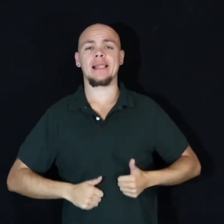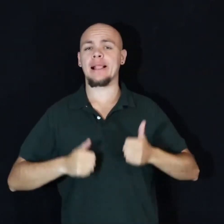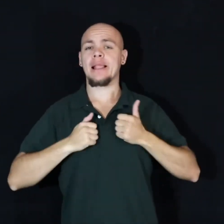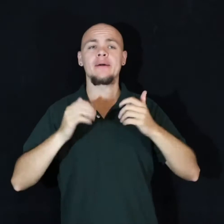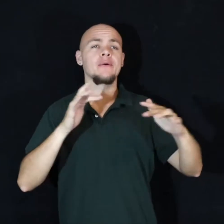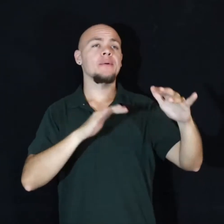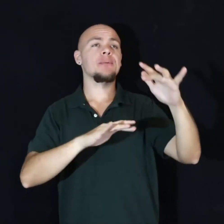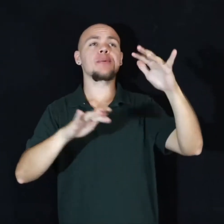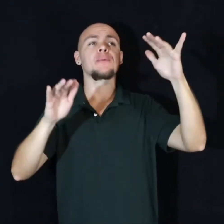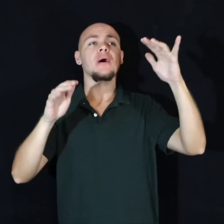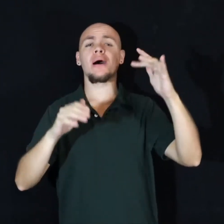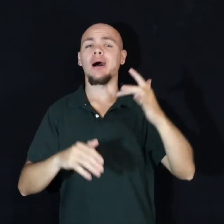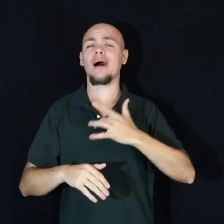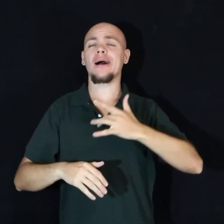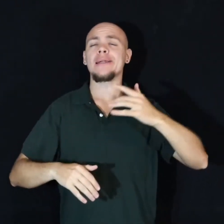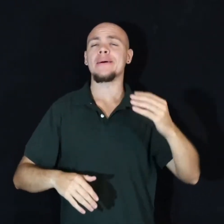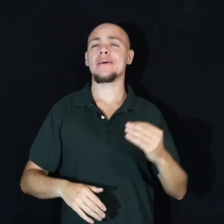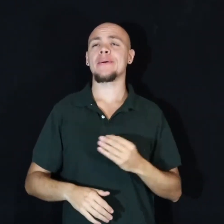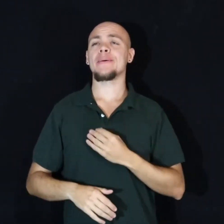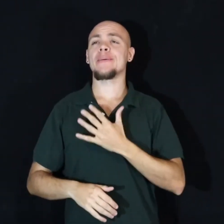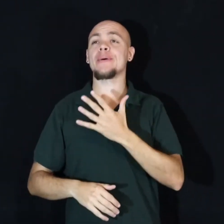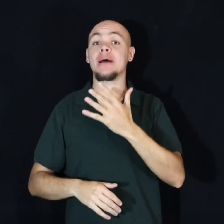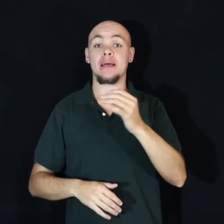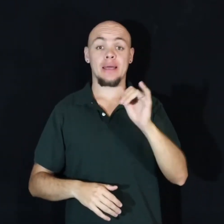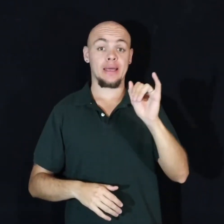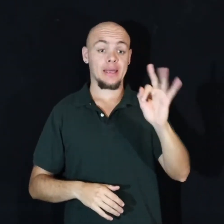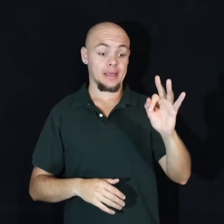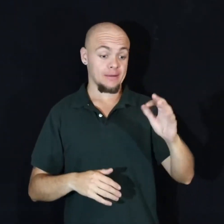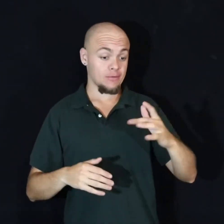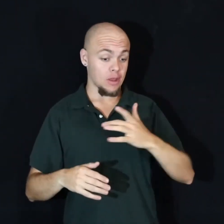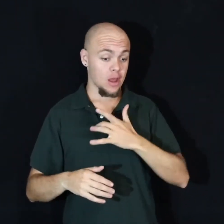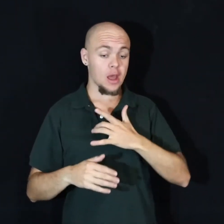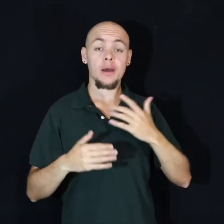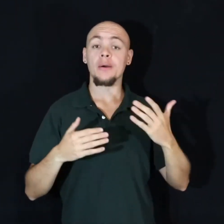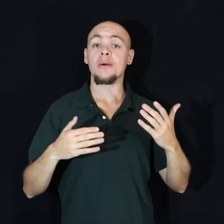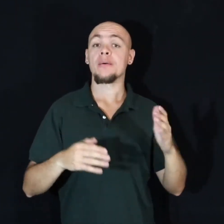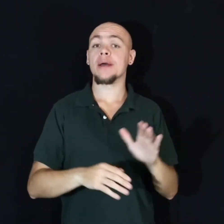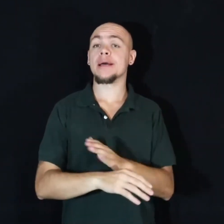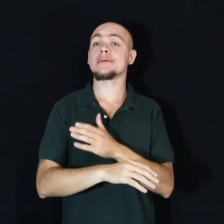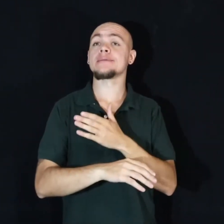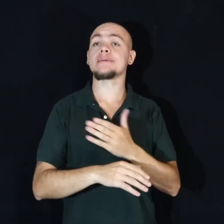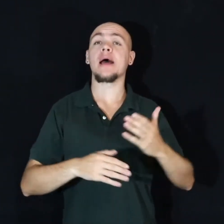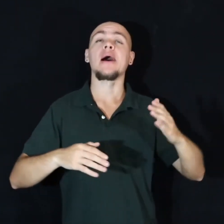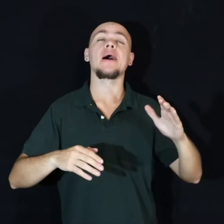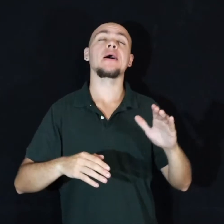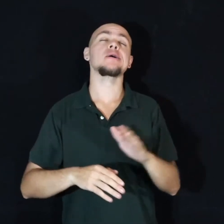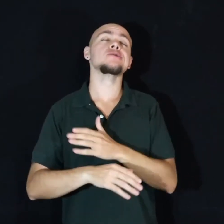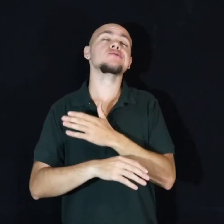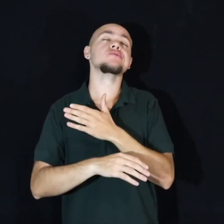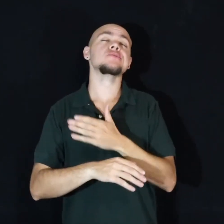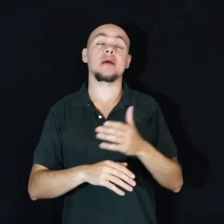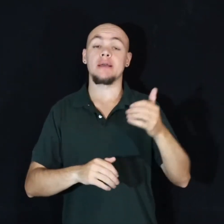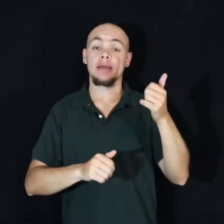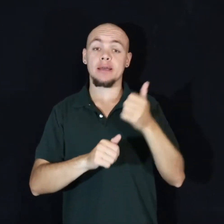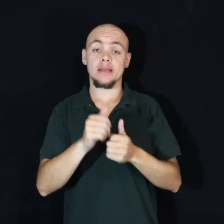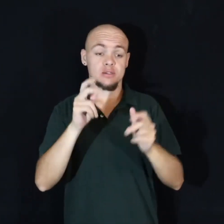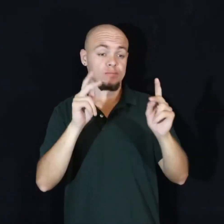every heart, and if the heart was young, the music issued at the lips. There was cheer in every face, and a spring in